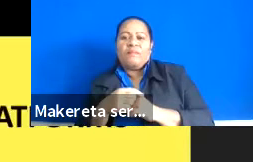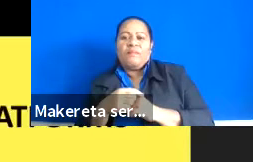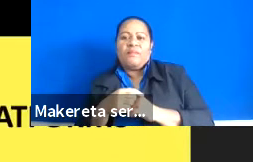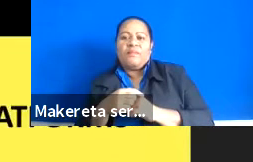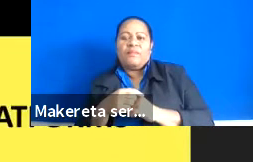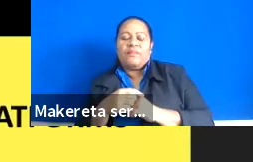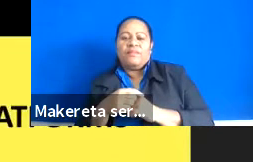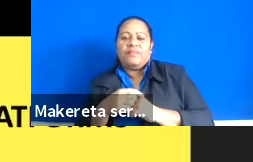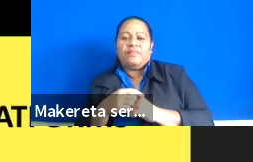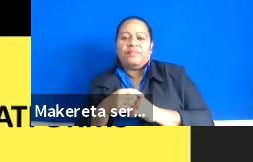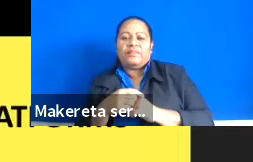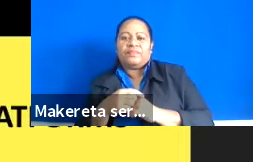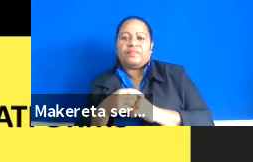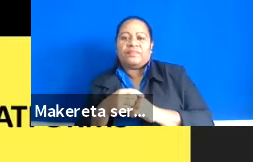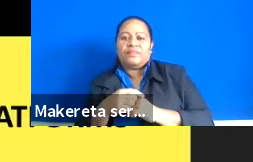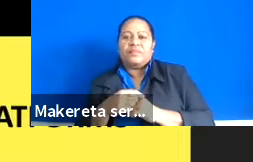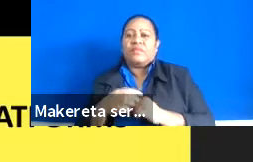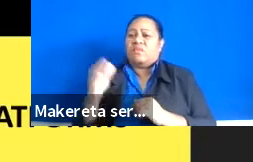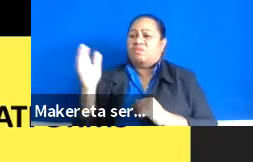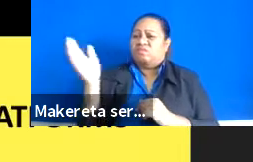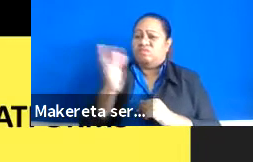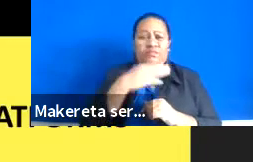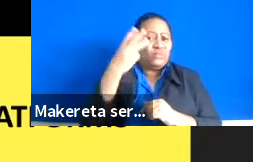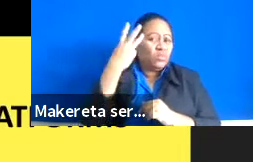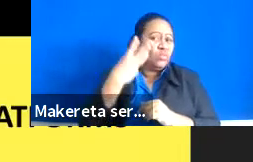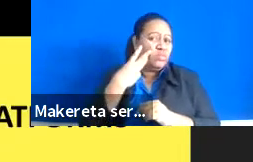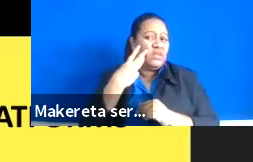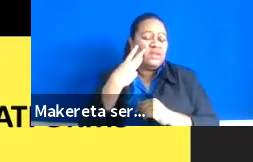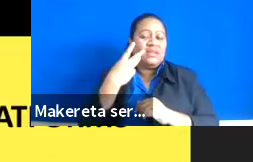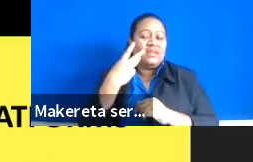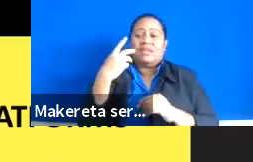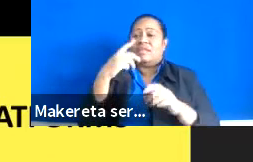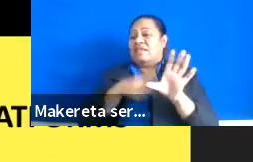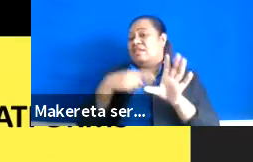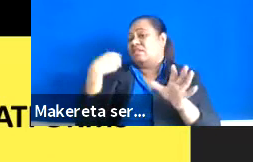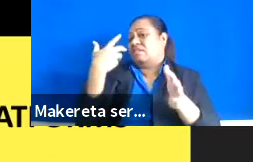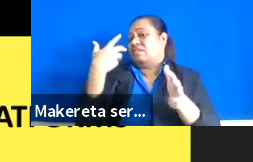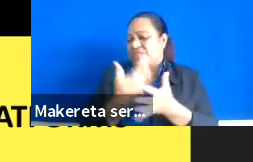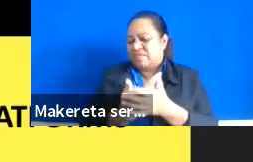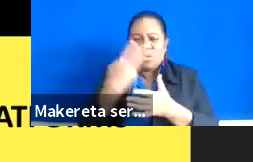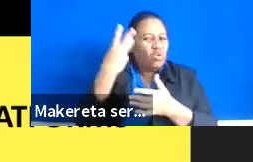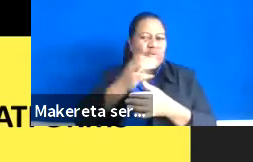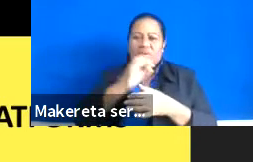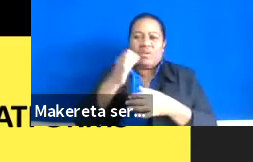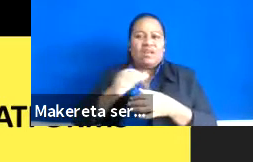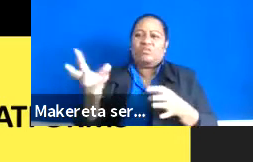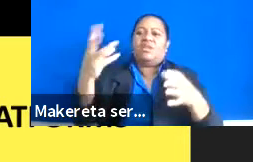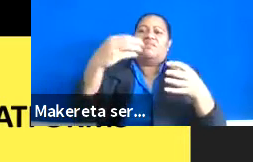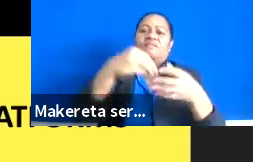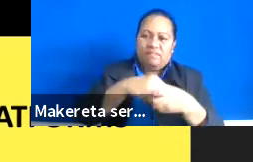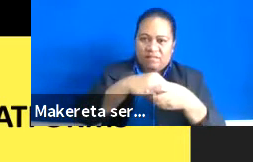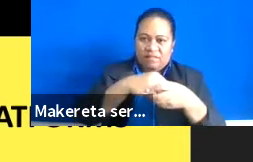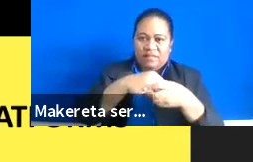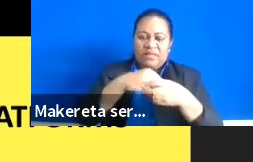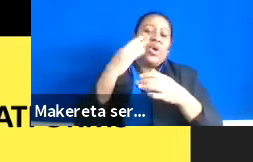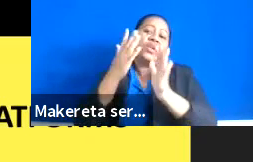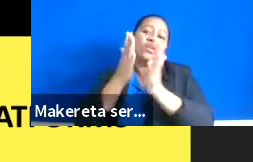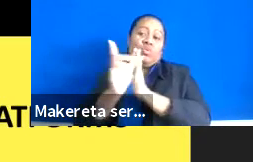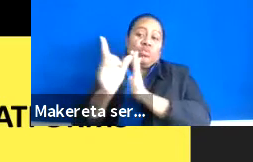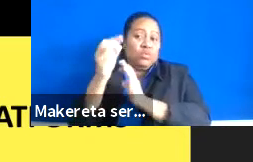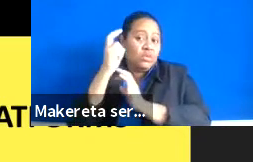So for thousands of women, for thousands of years, women have not been allowed onto the platform. When we go to run training, we run